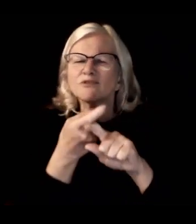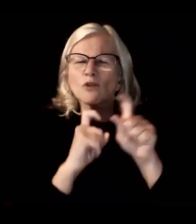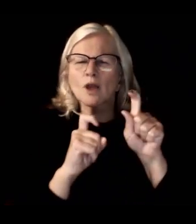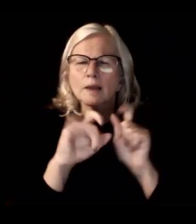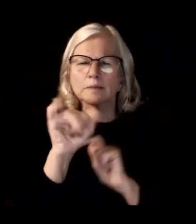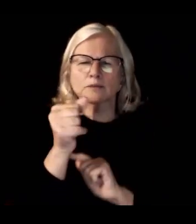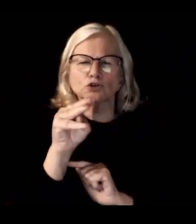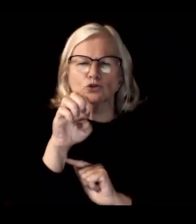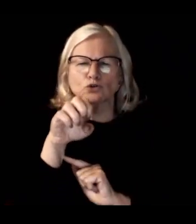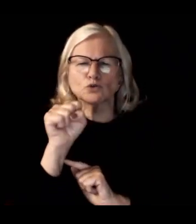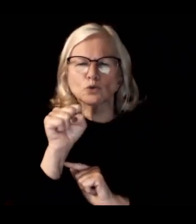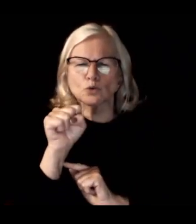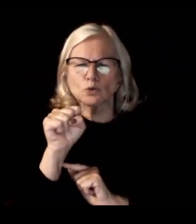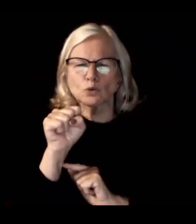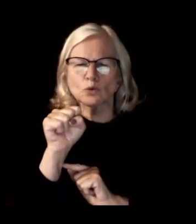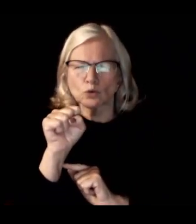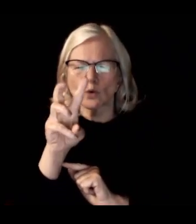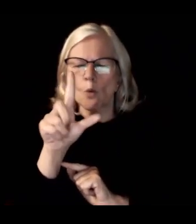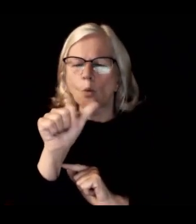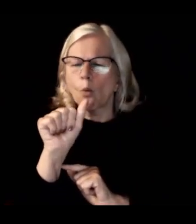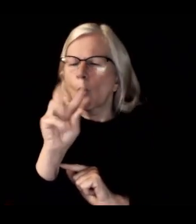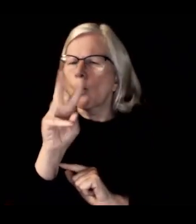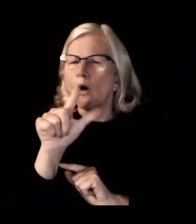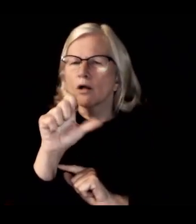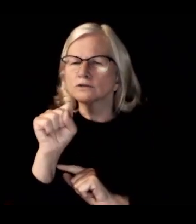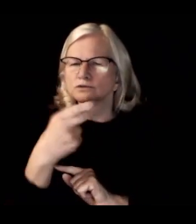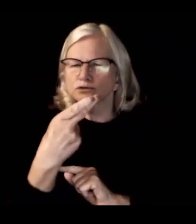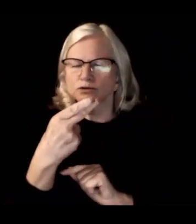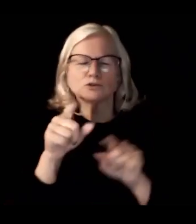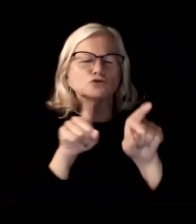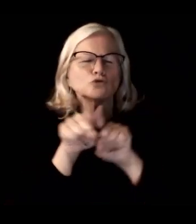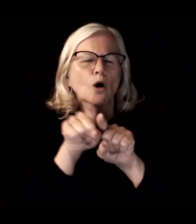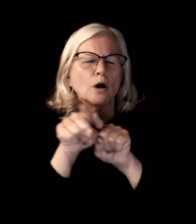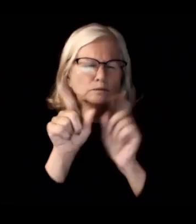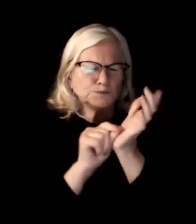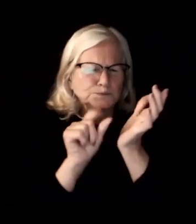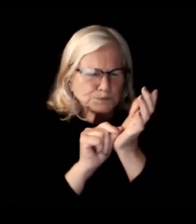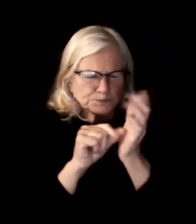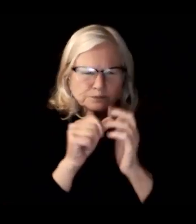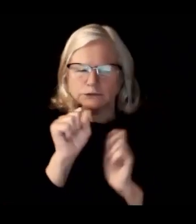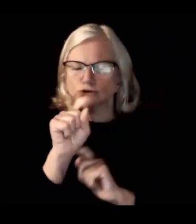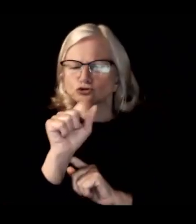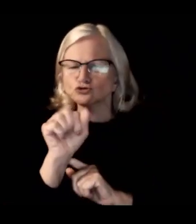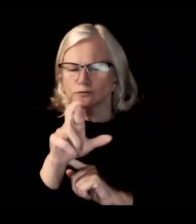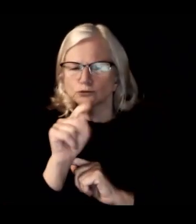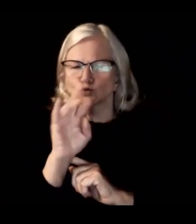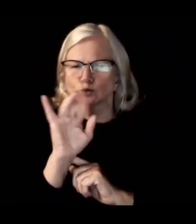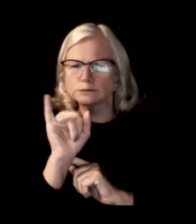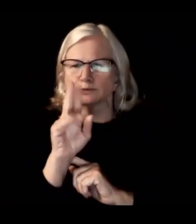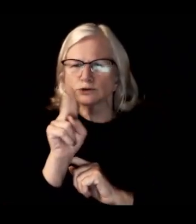Your line's now open. Hi, thank you. Sorry about it again. Is Kathy Merkel still there?